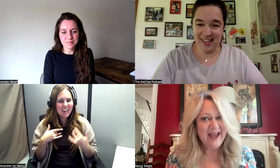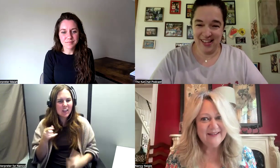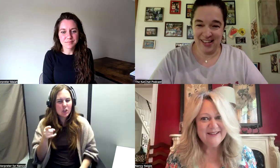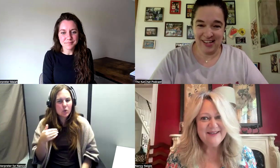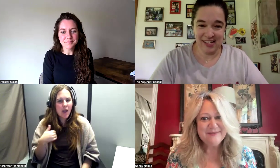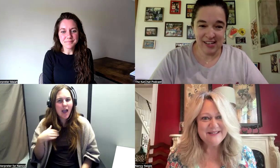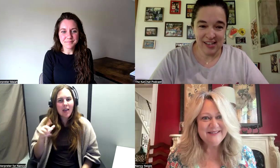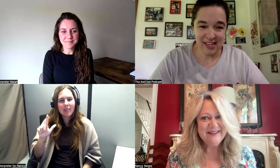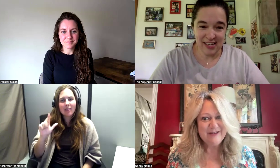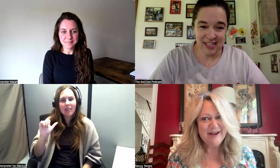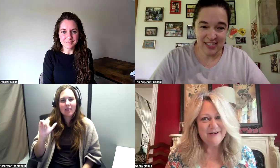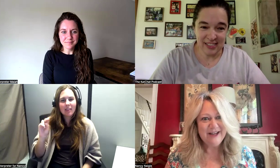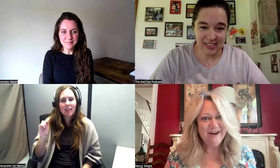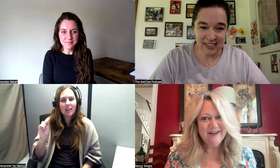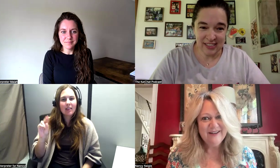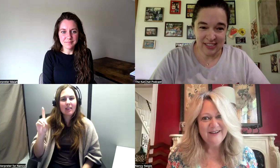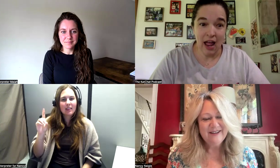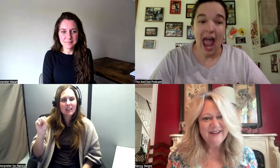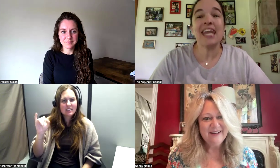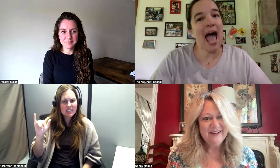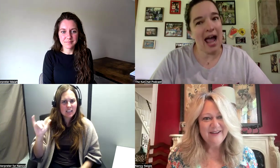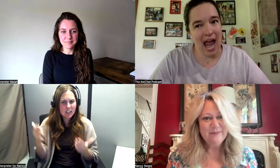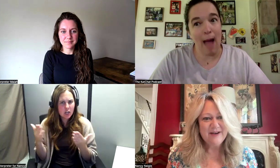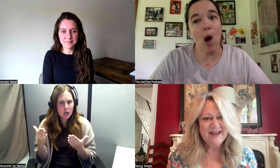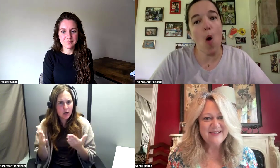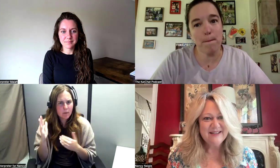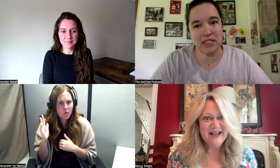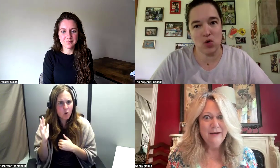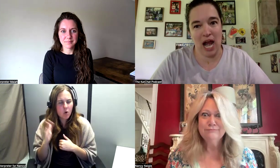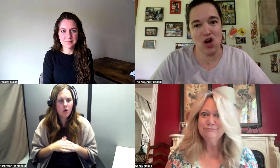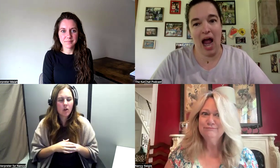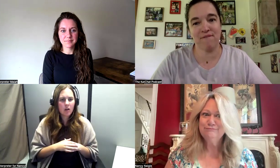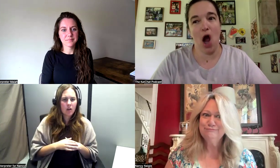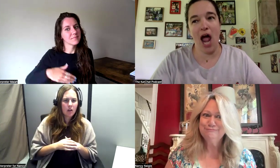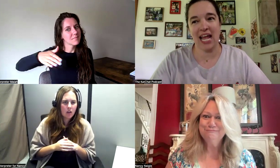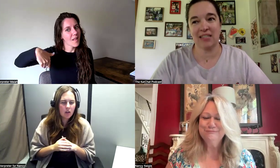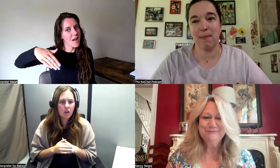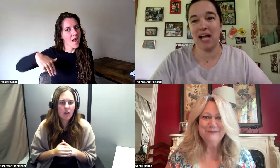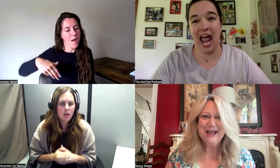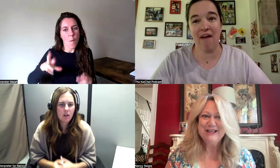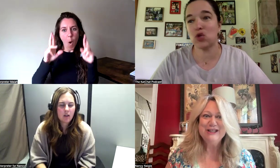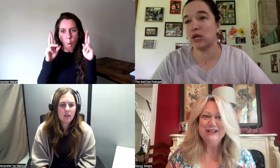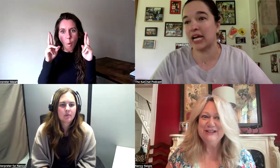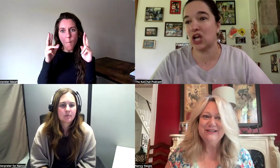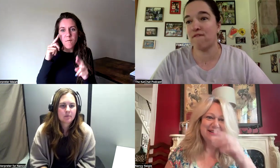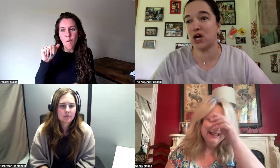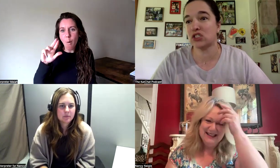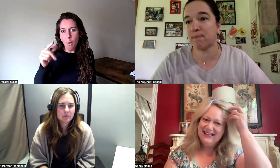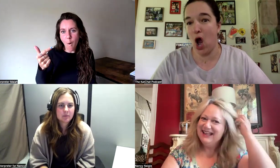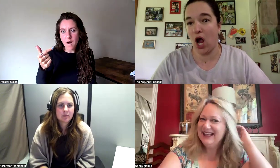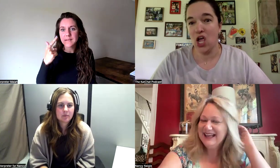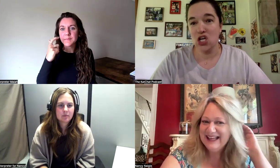on yet? Lindsay Gibson? Have you had her on here on Not the yet. I'm podcast? hoping to get her on for August because after reading